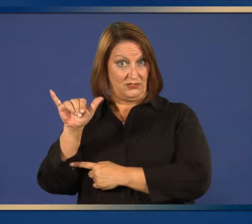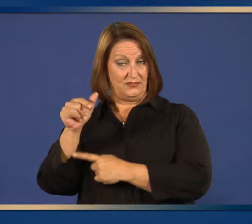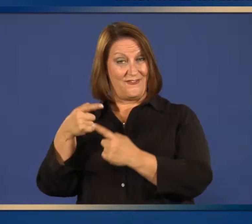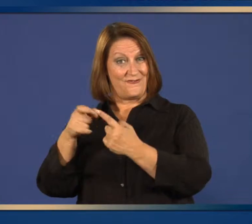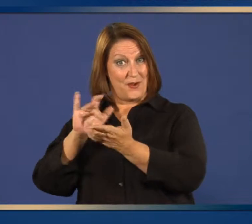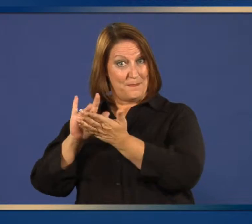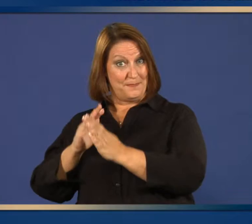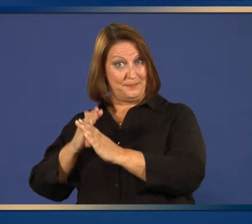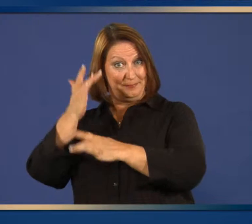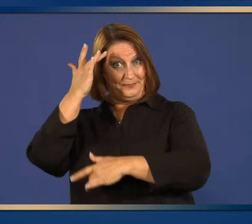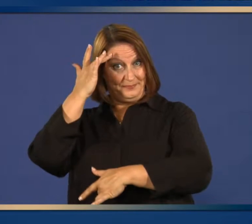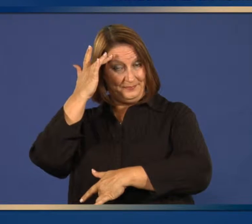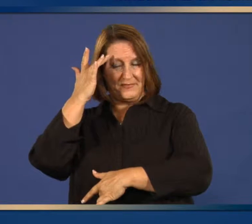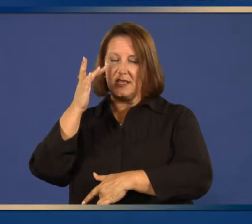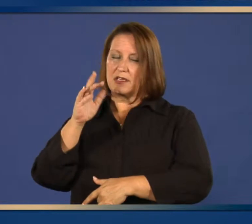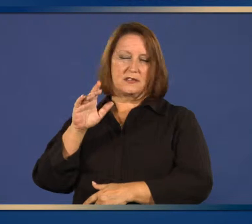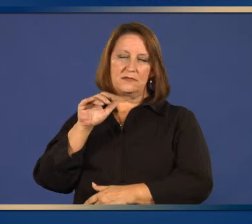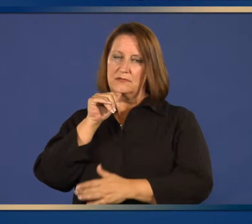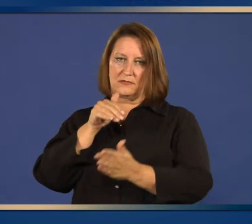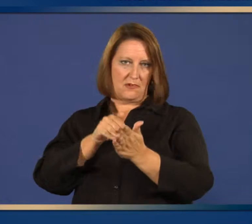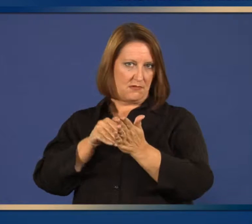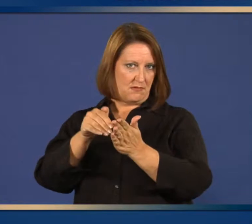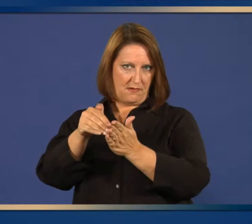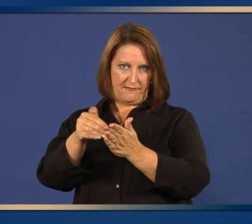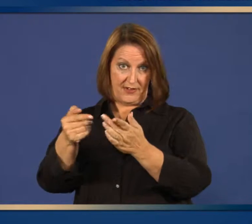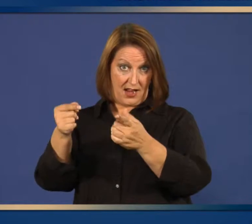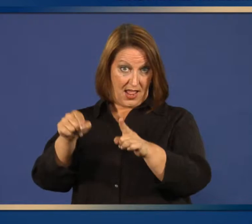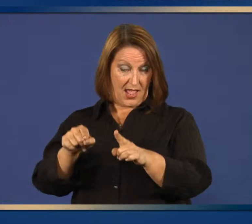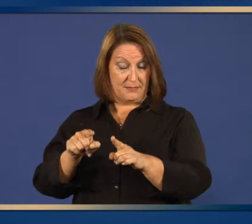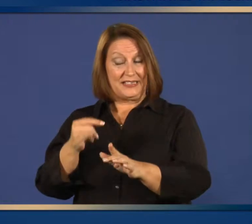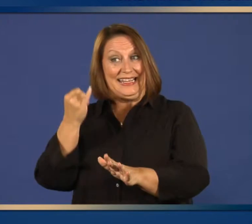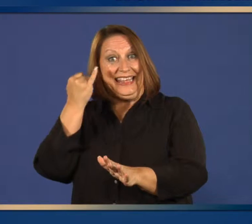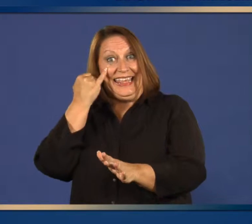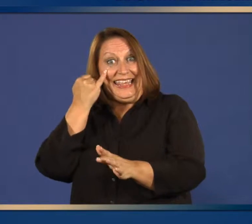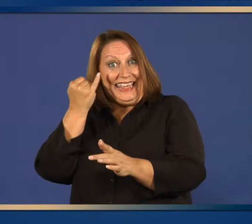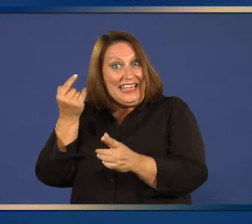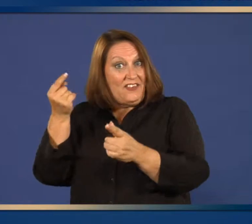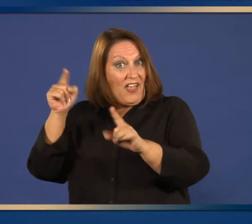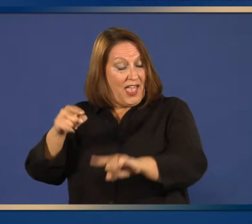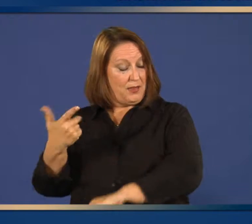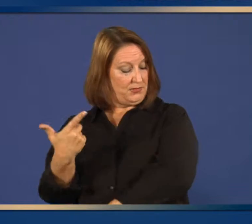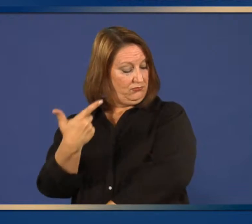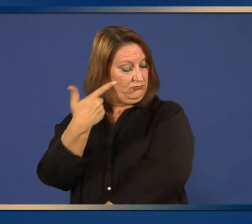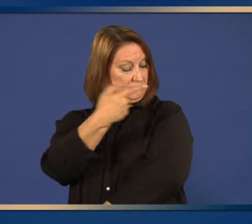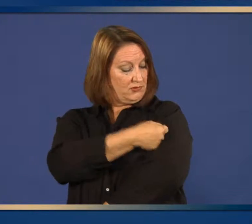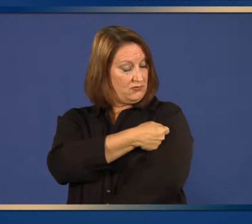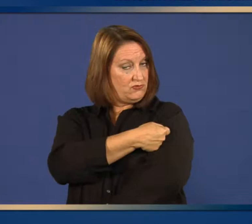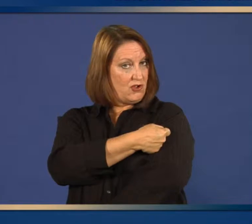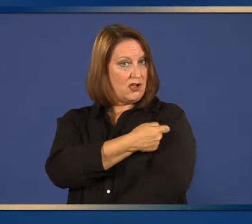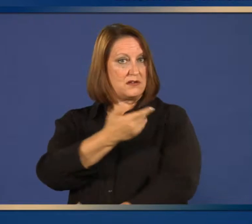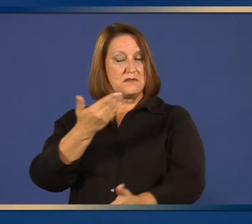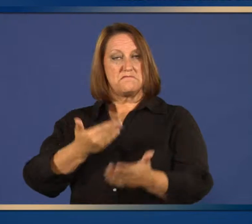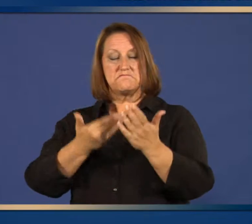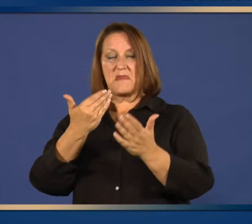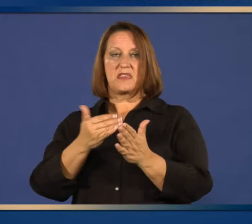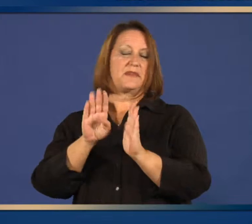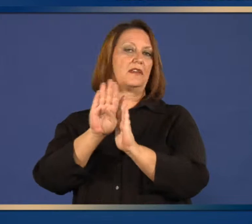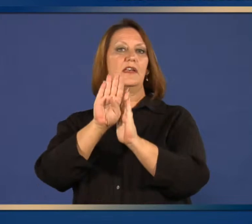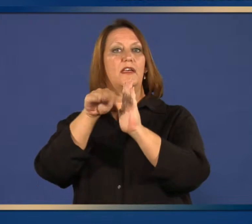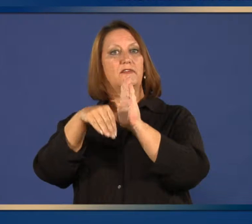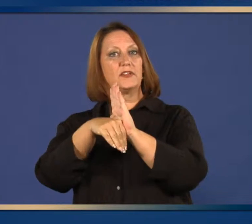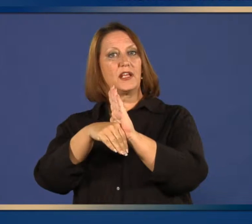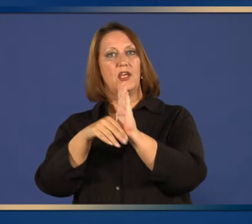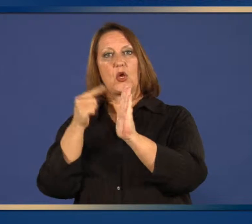Life-threatening allergic reactions from vaccines are very rare. If they do occur, it is